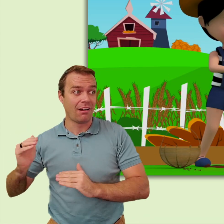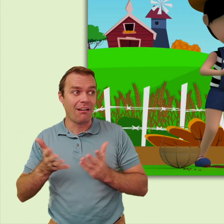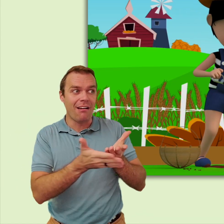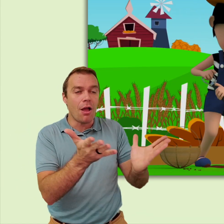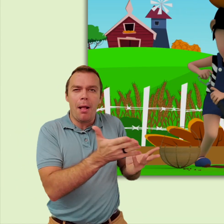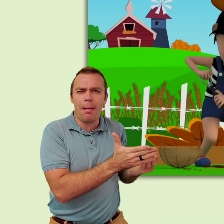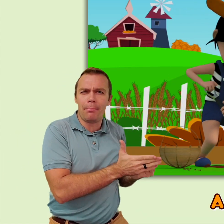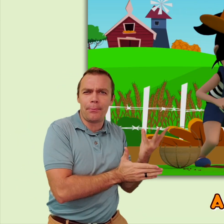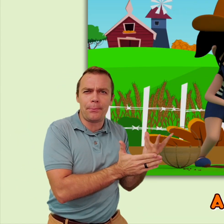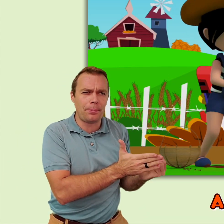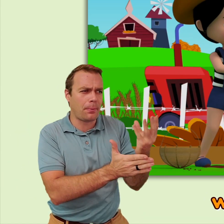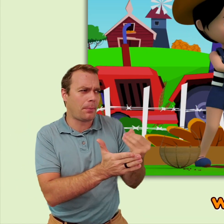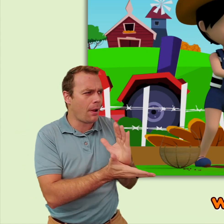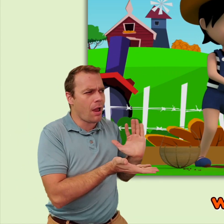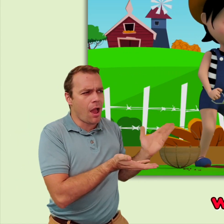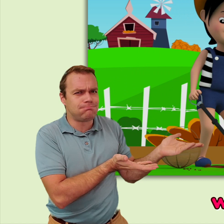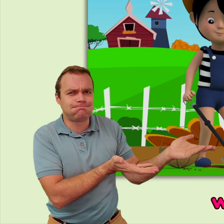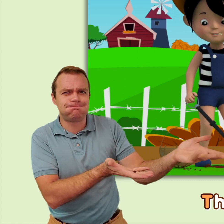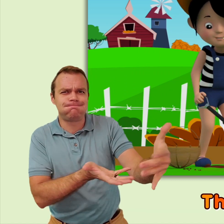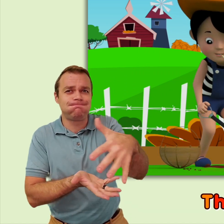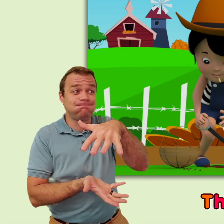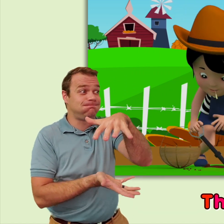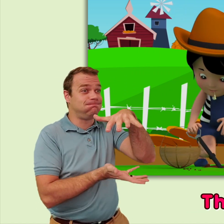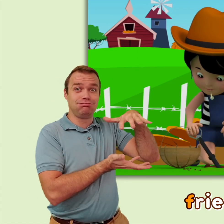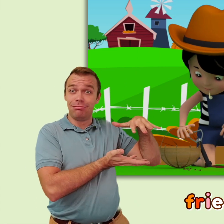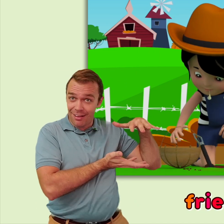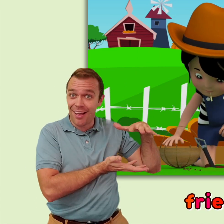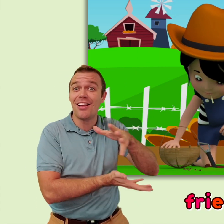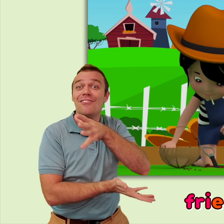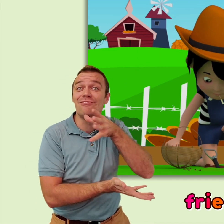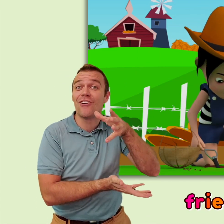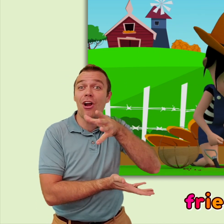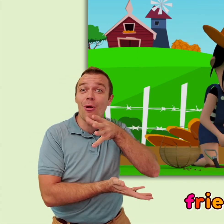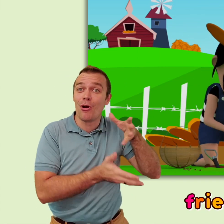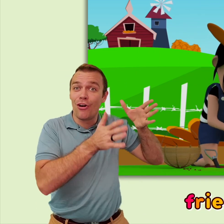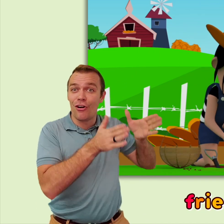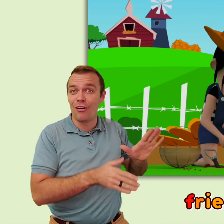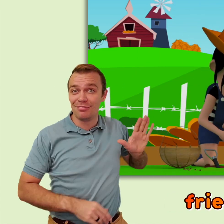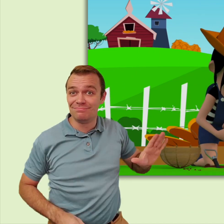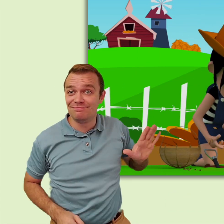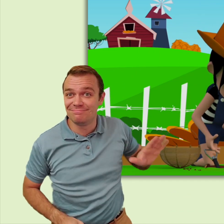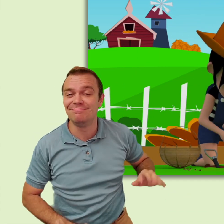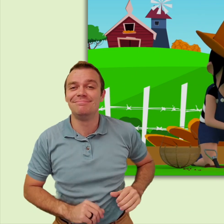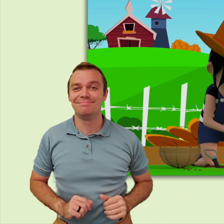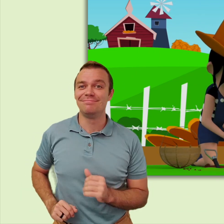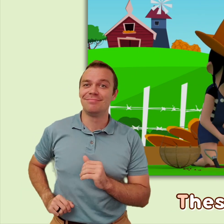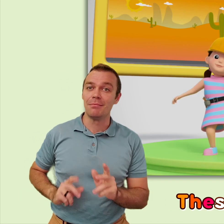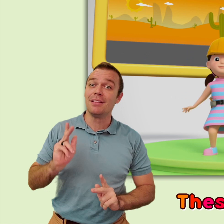the crops grow and harvest it when it's done. That's what the friendly farmers